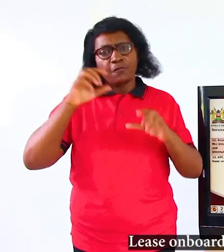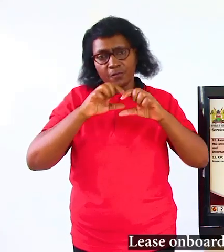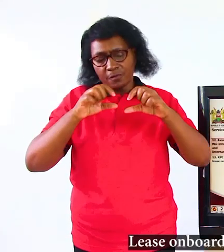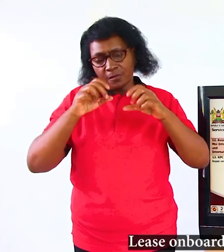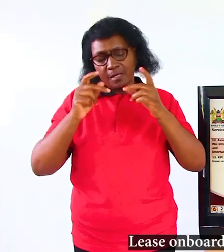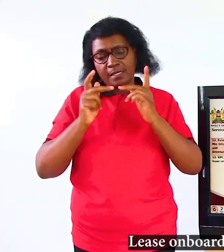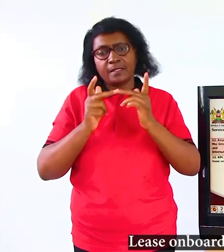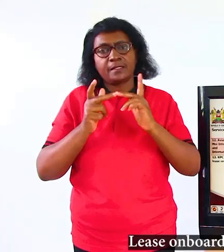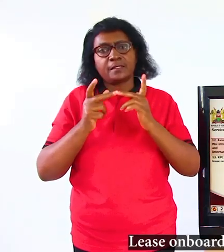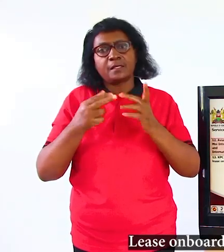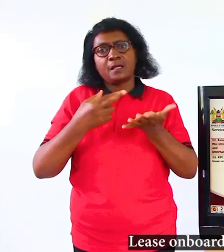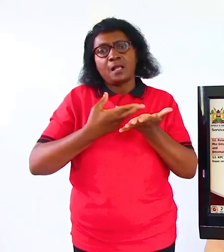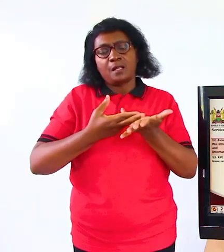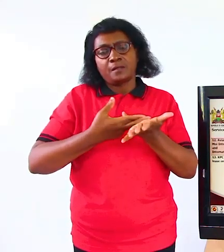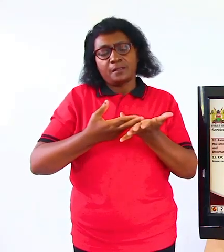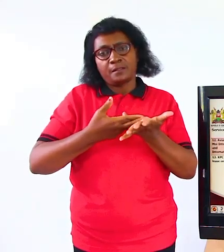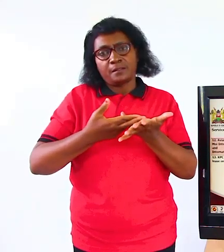lease onboarding process.